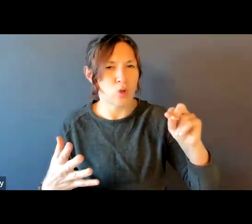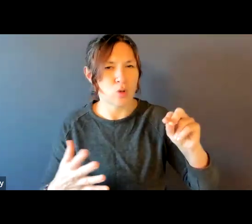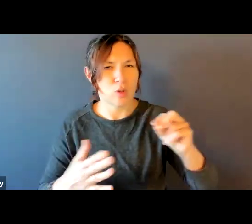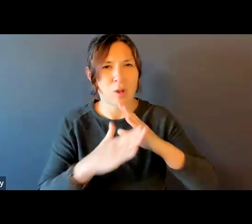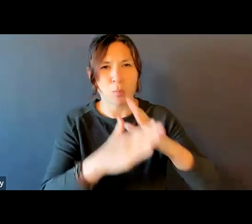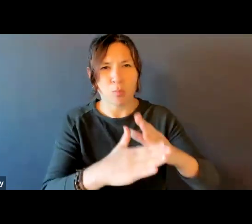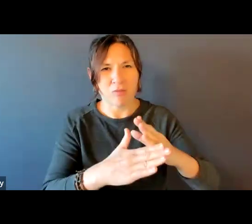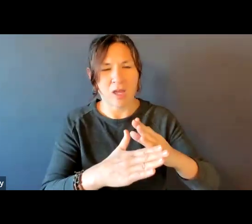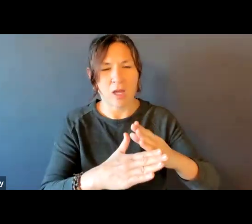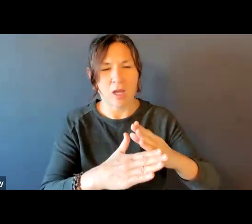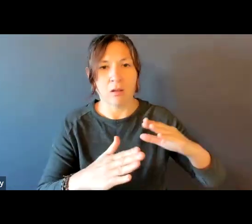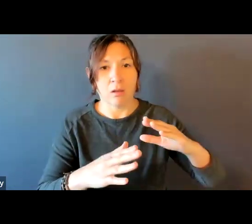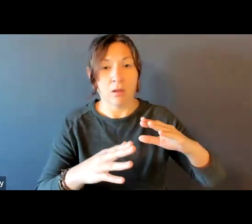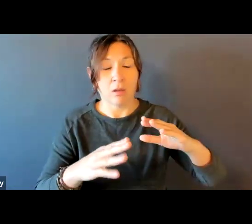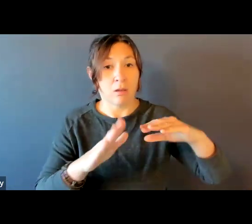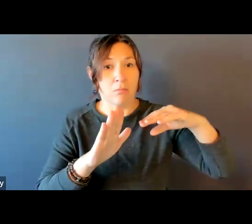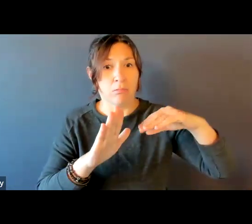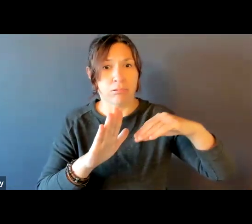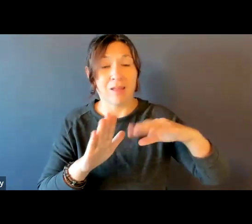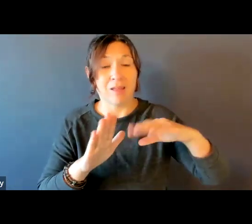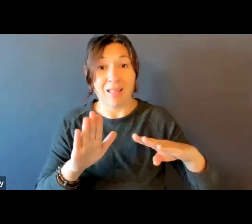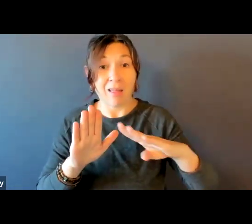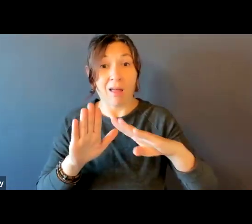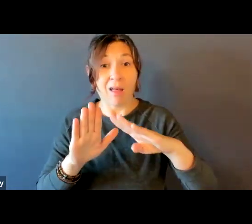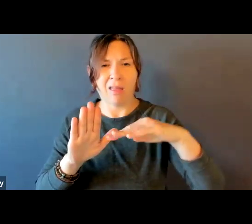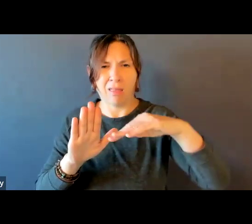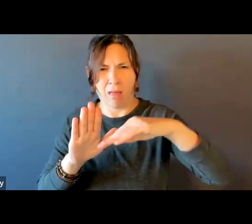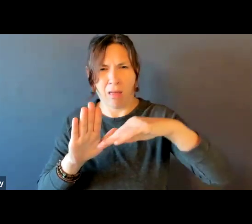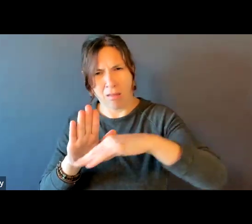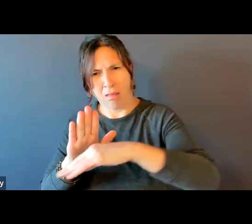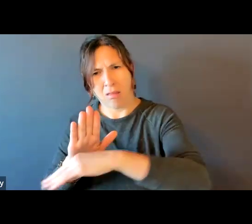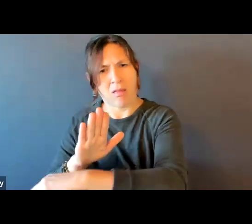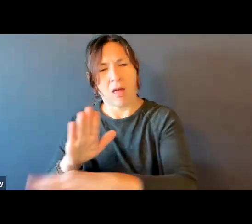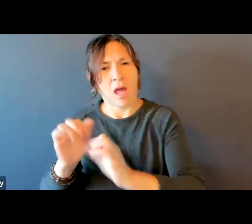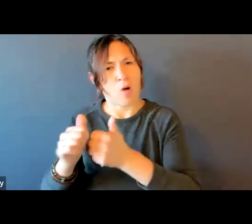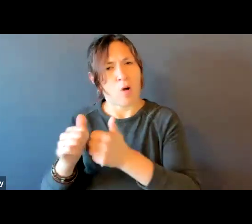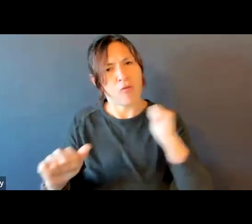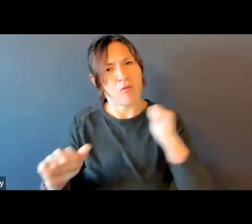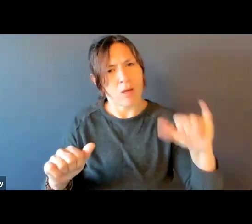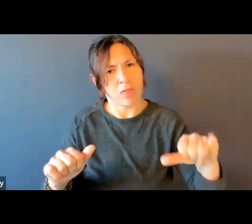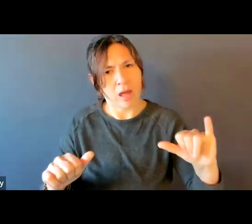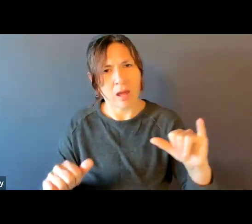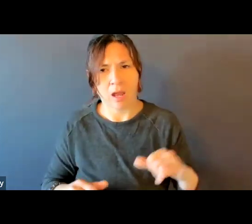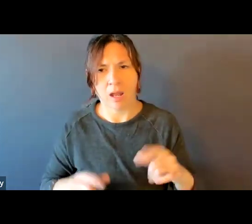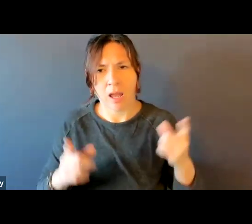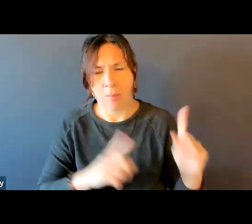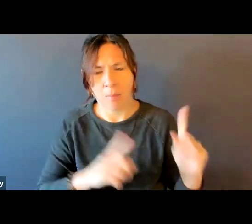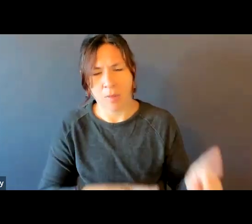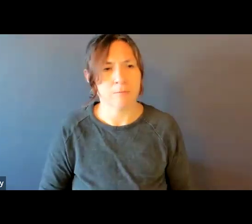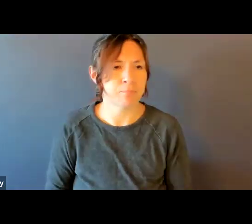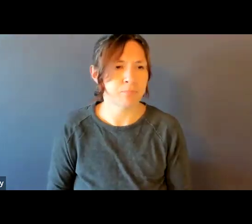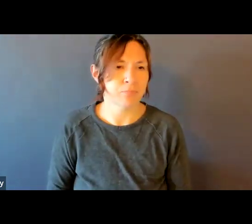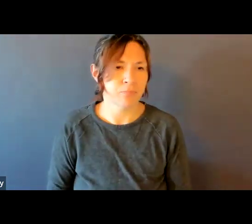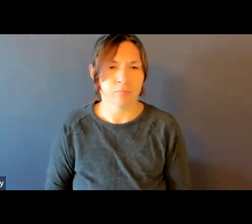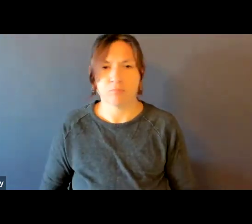a regression, a deterioration from what the schools were before? How are you going to prevent that from happening? What plan